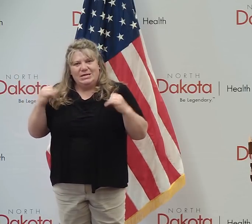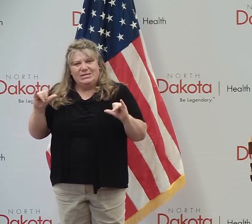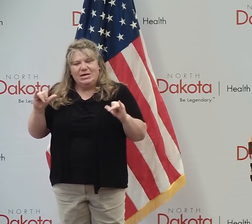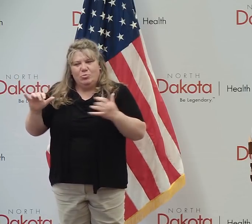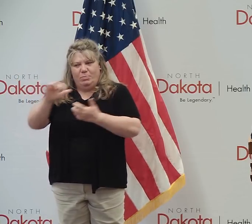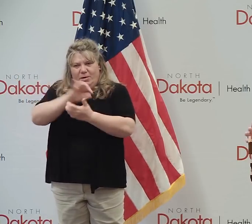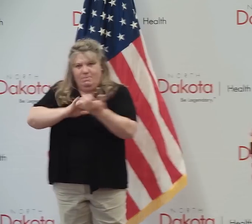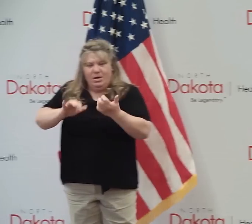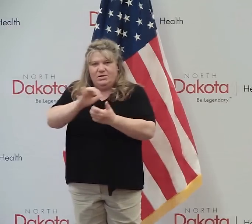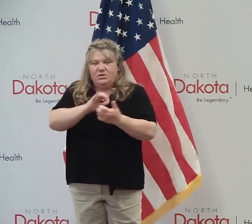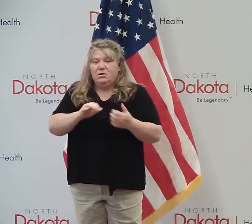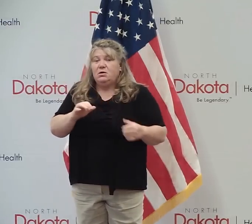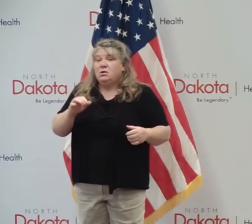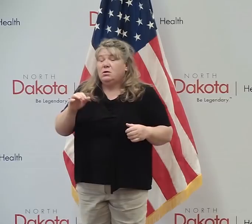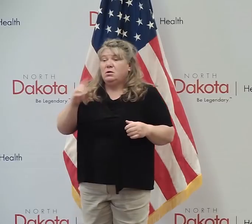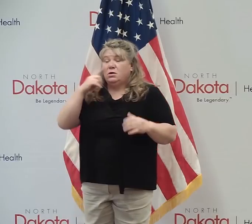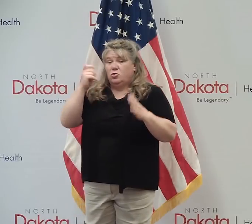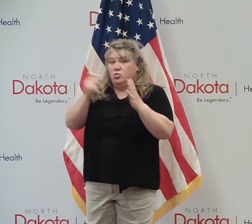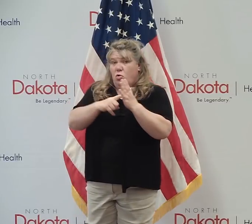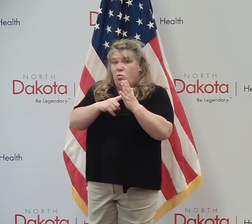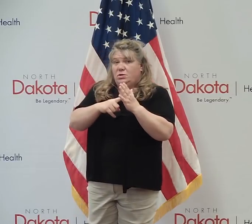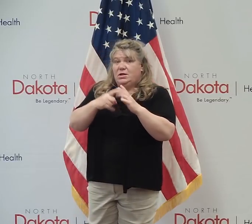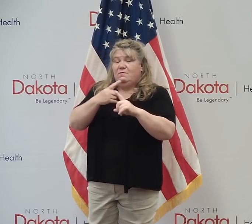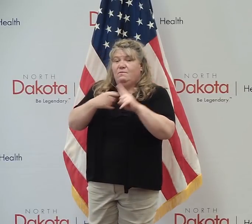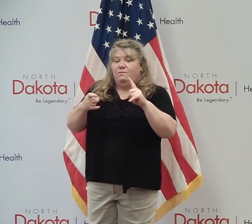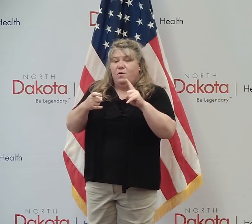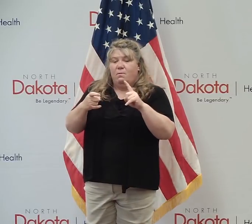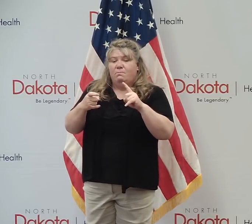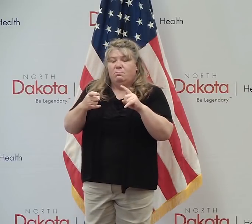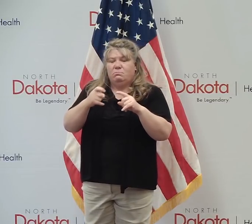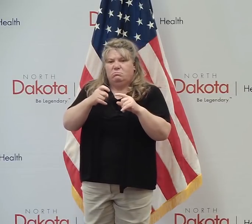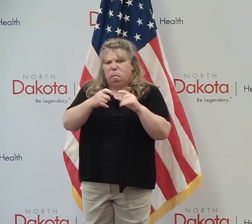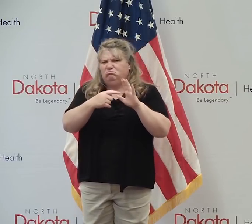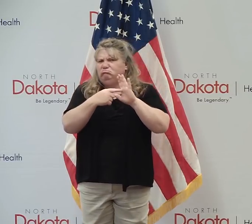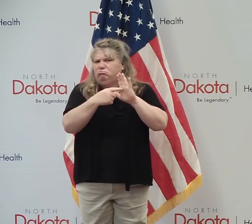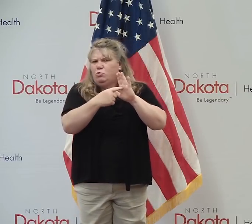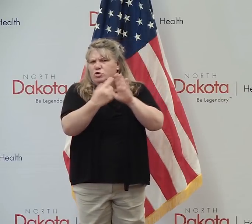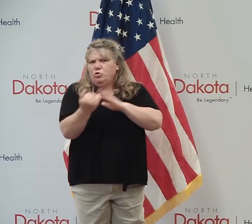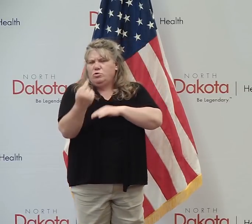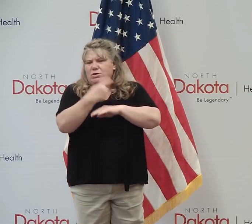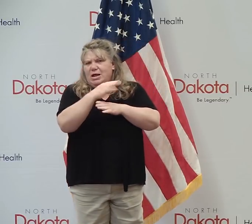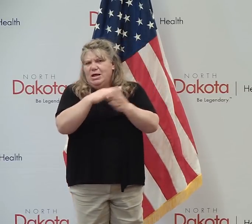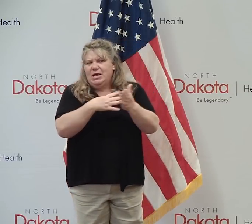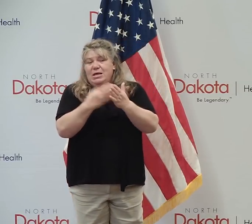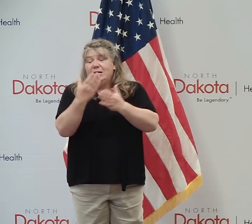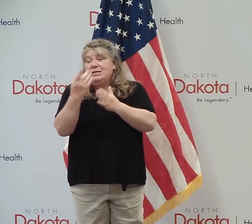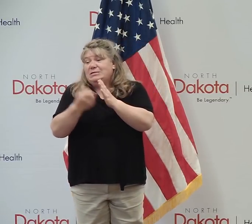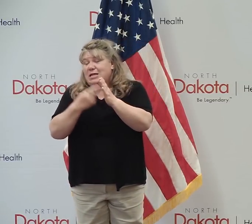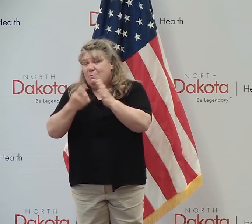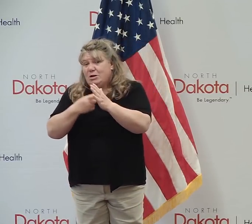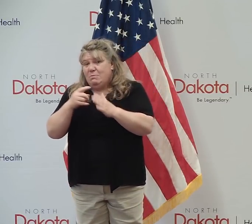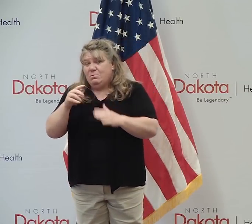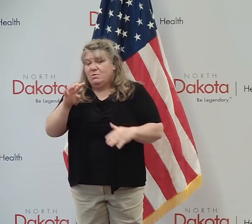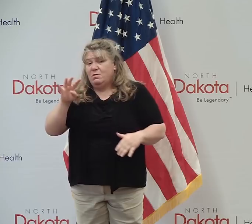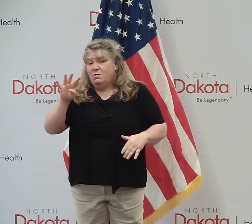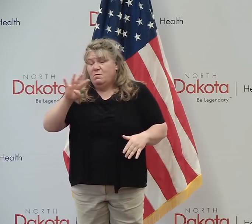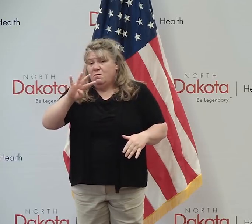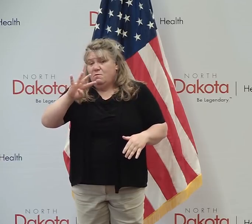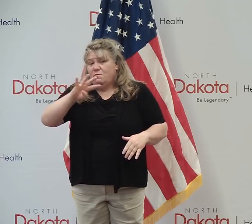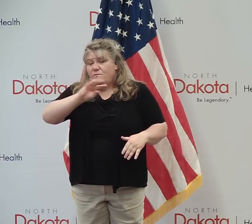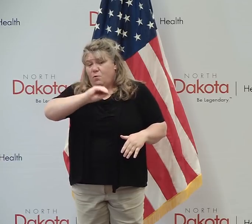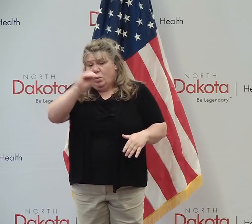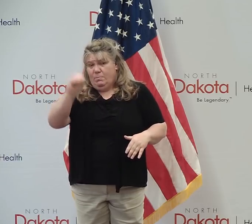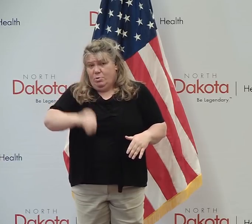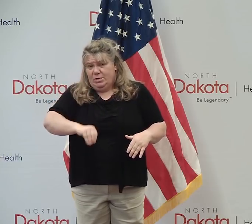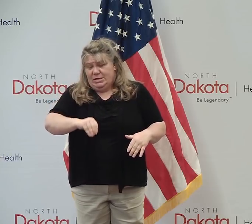mix. You're seeing that it's from the charts we shared today that in some days it's 40% or more is for people we've